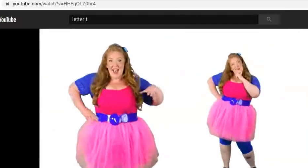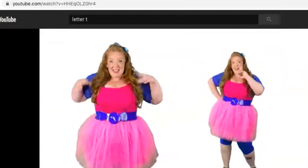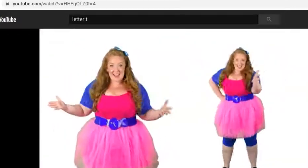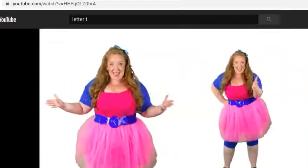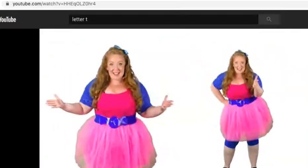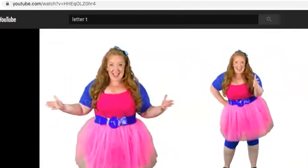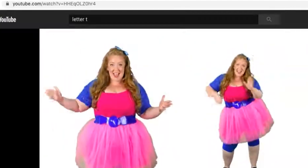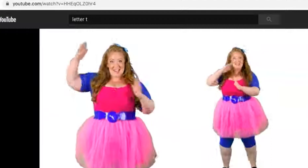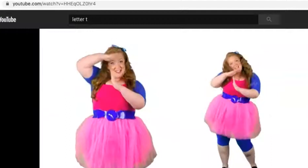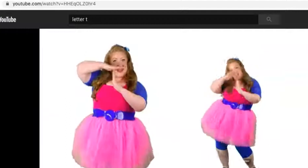the letter T.